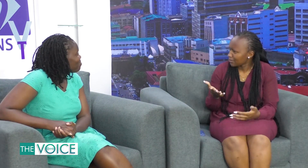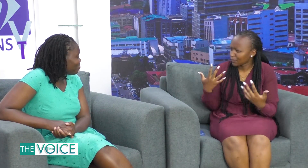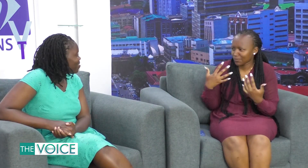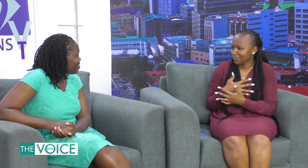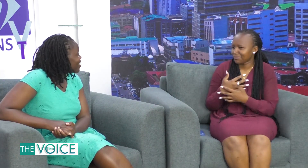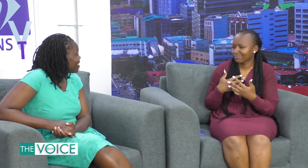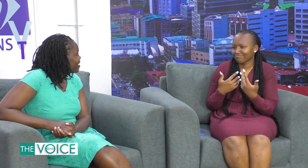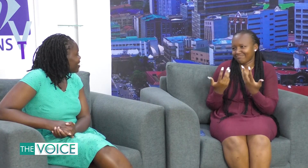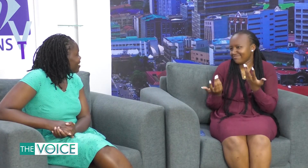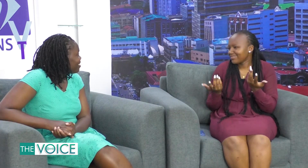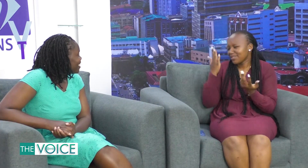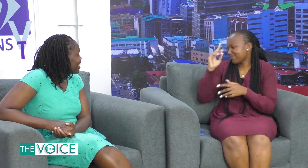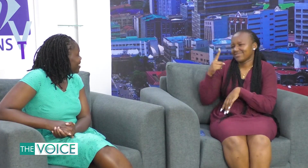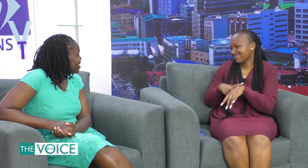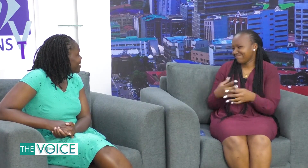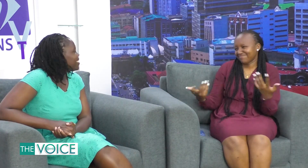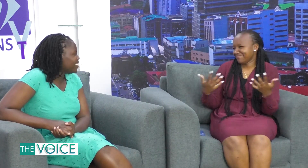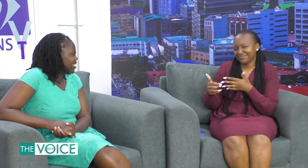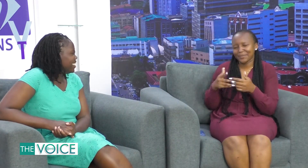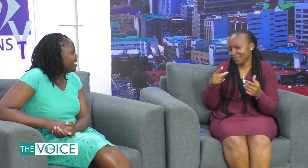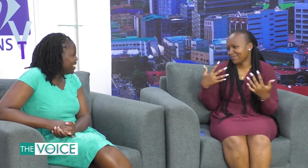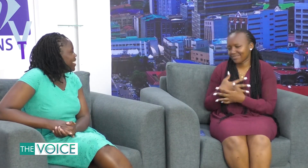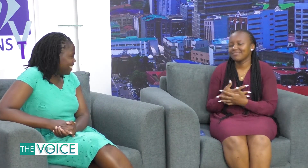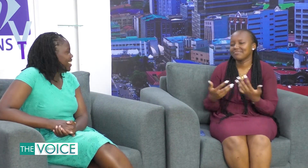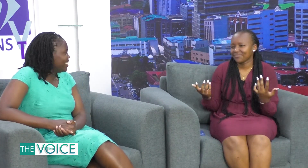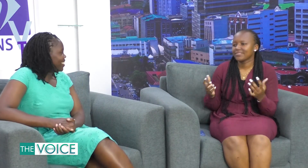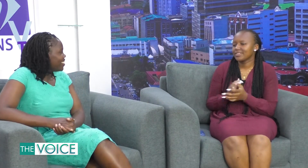very many people, and they were very much shocked to hear that I'm deaf.